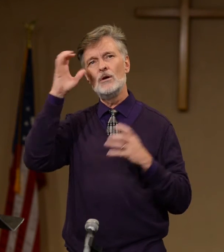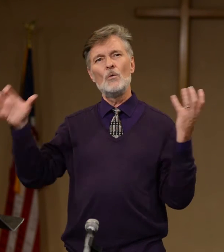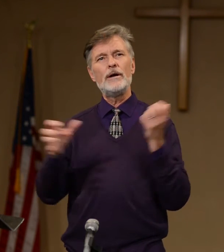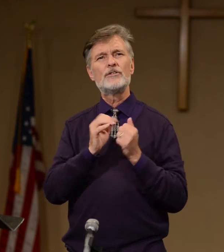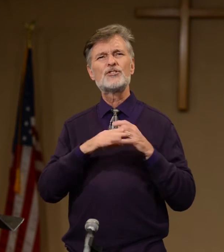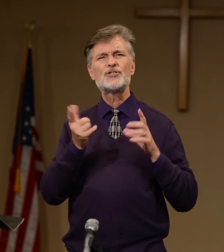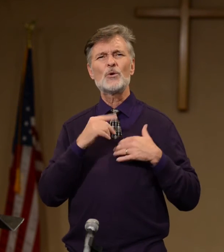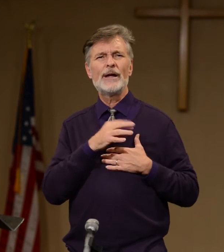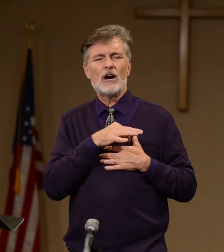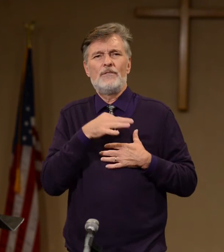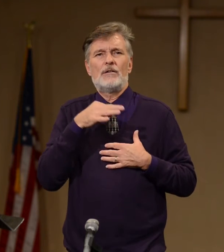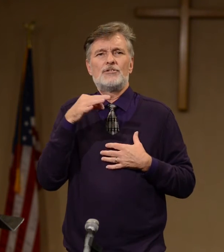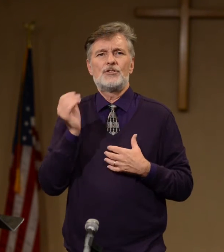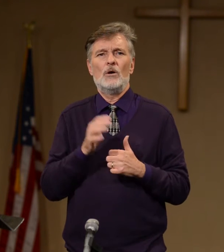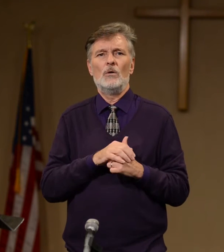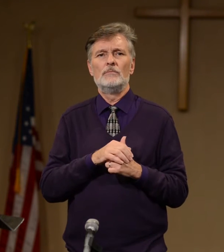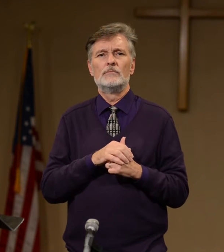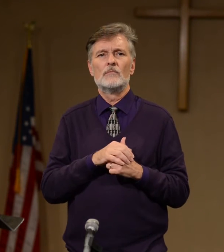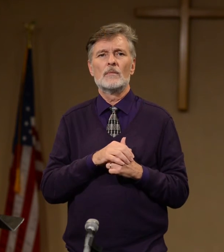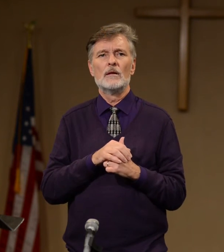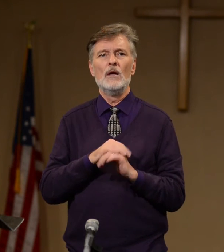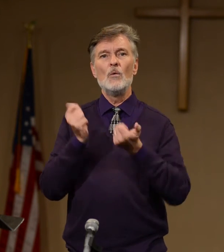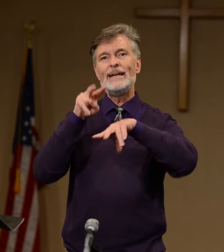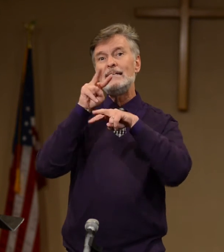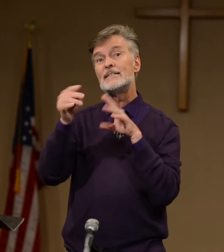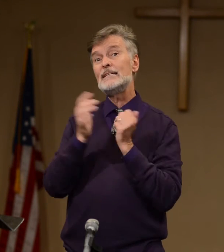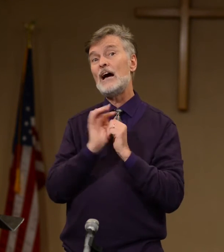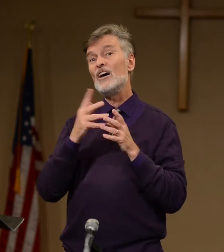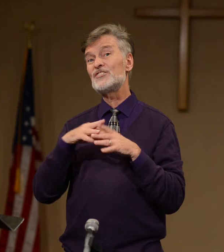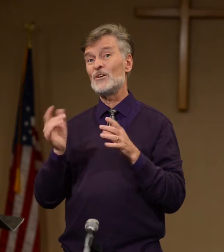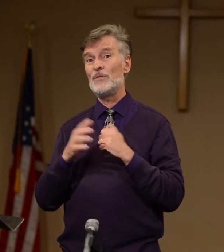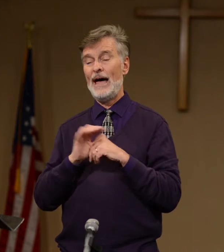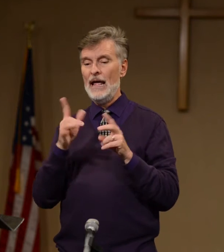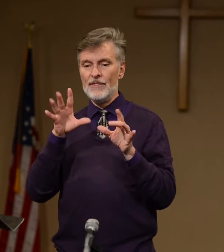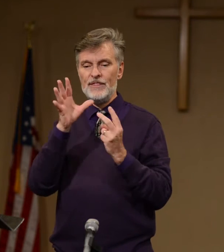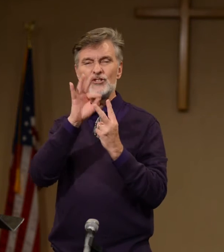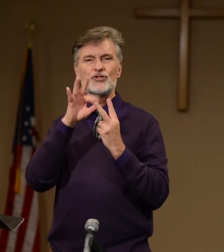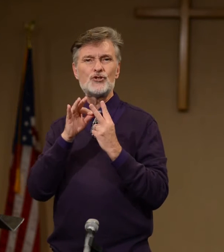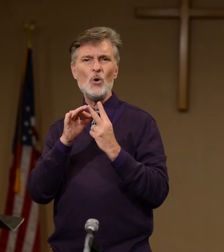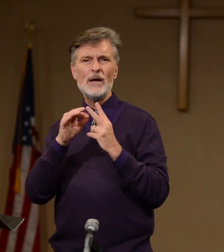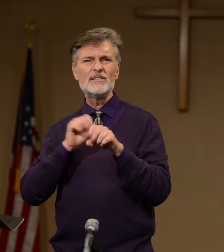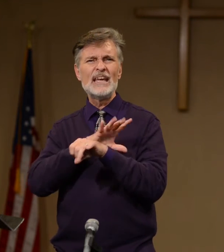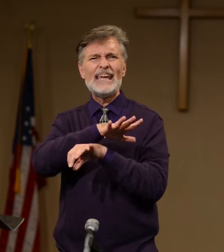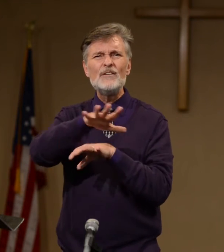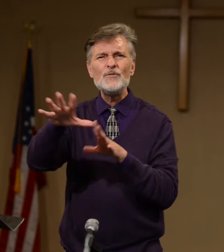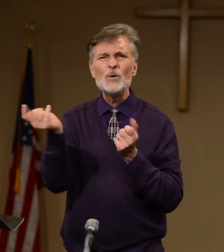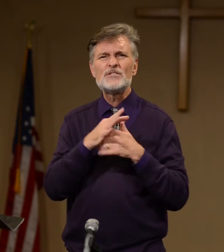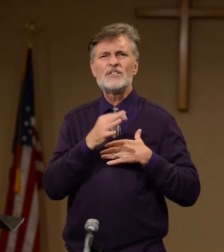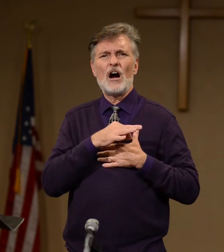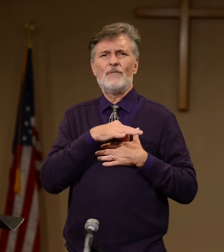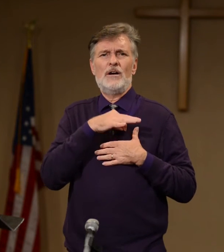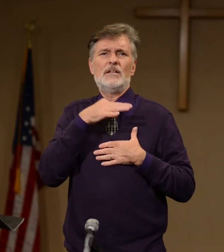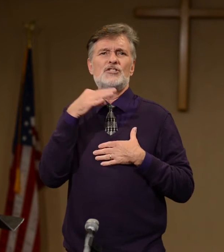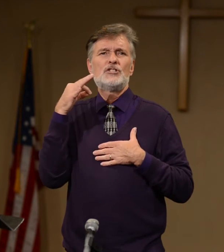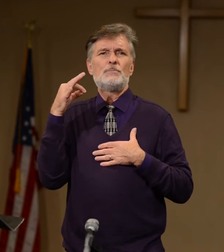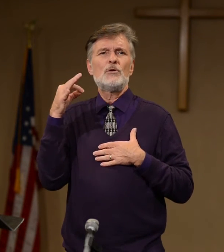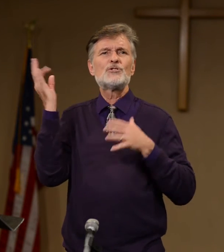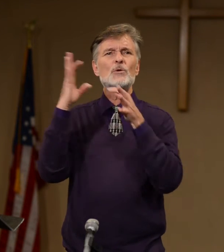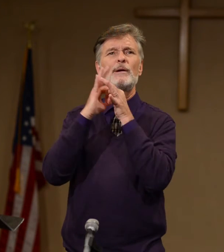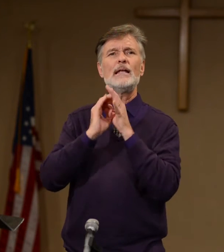we are destroying our very soul. We need to see also that this choice influences our very spiritual